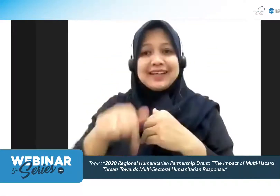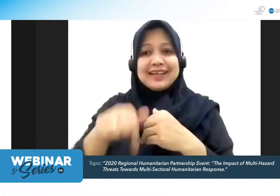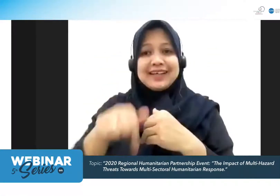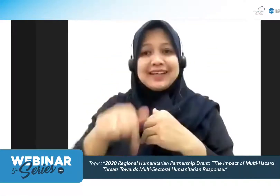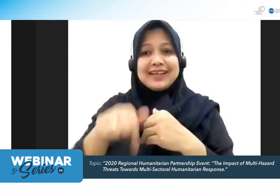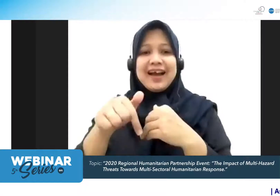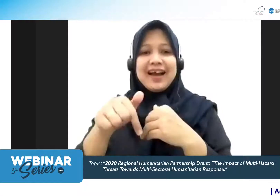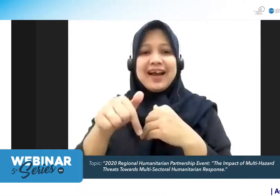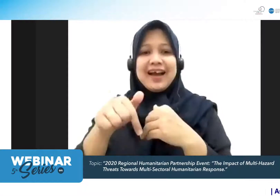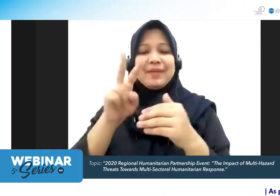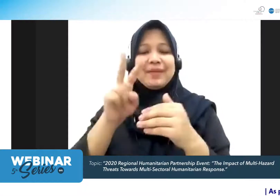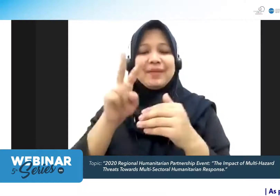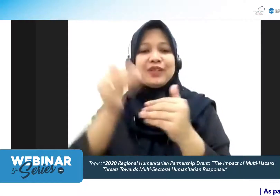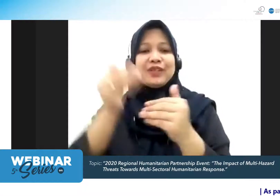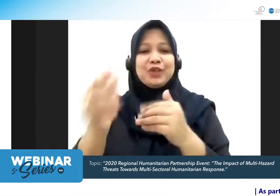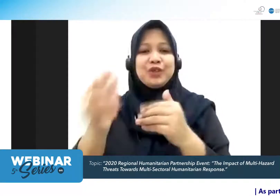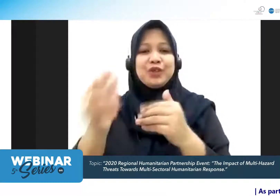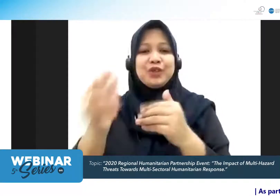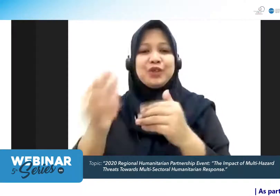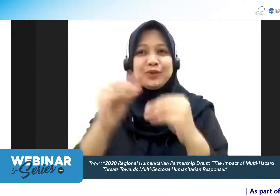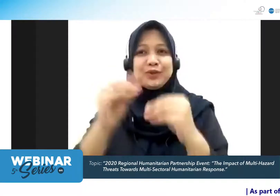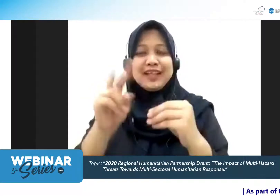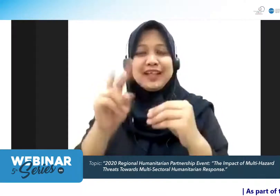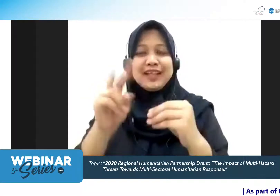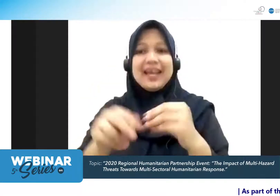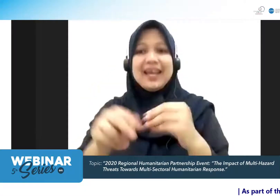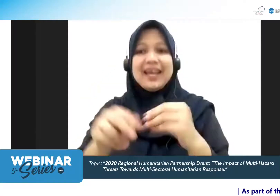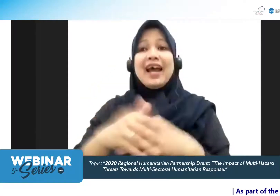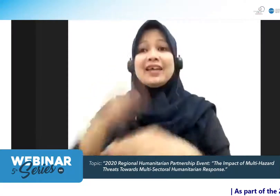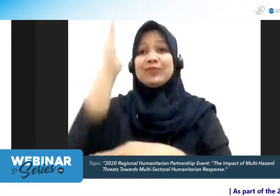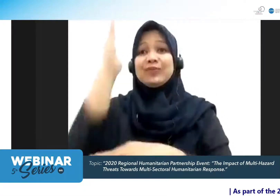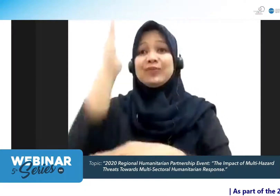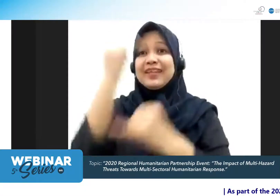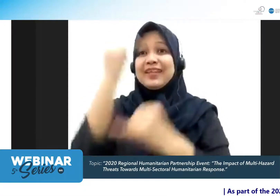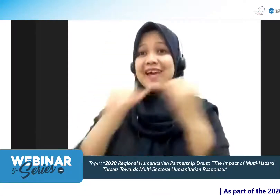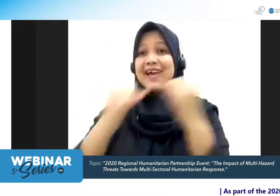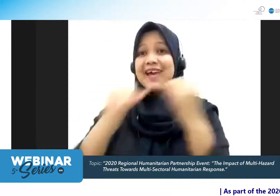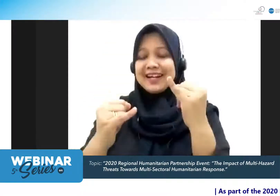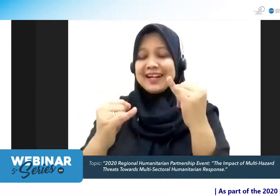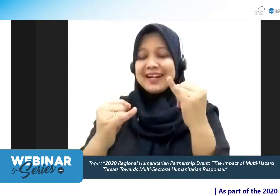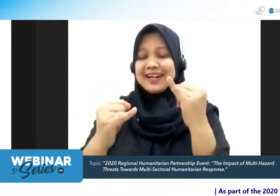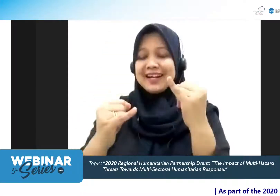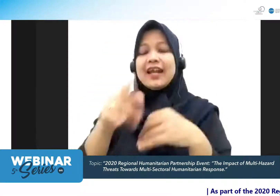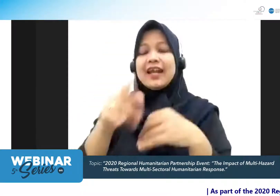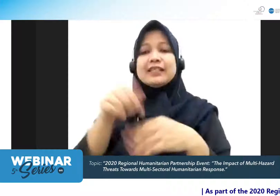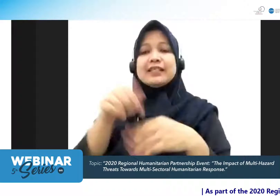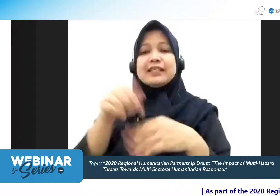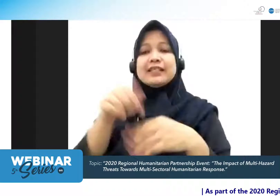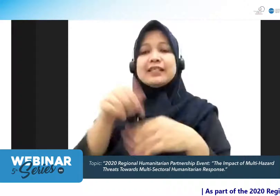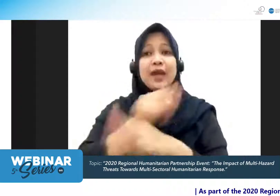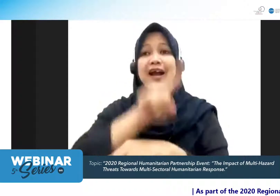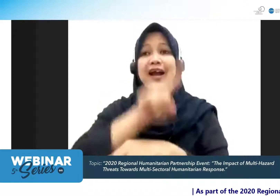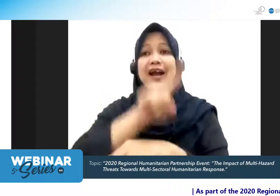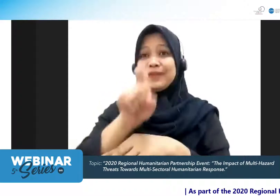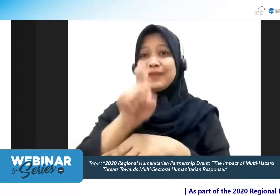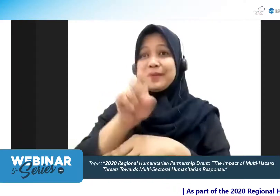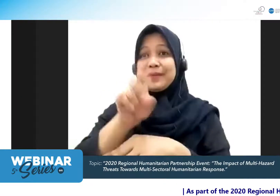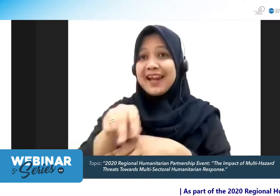Just before we get to our last speaker in question, we've got another poll question for you. So we're going to put that up now.